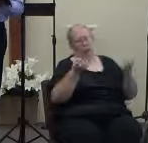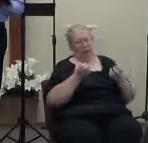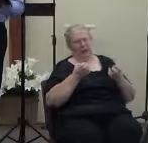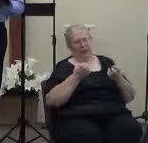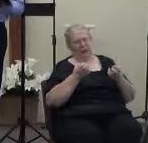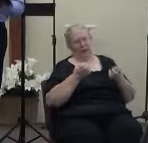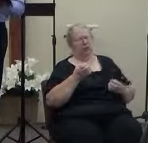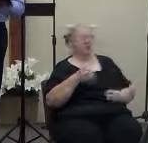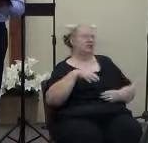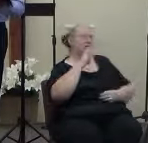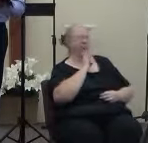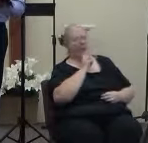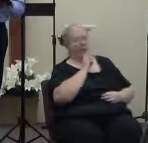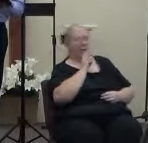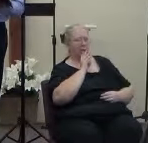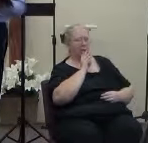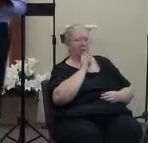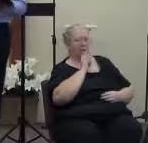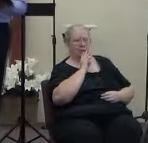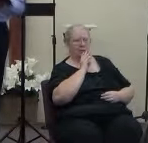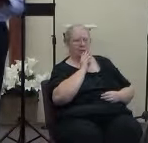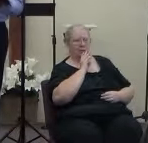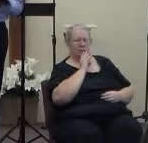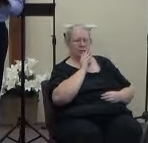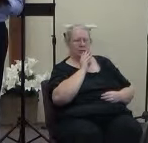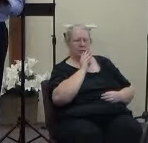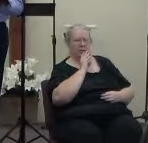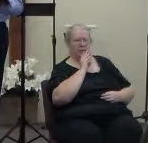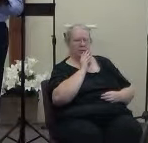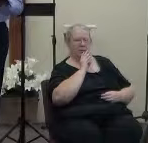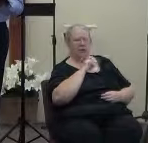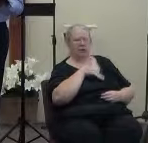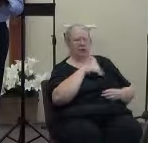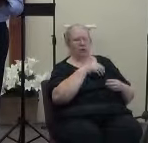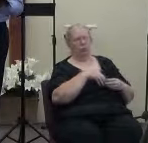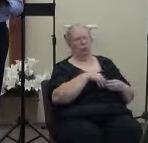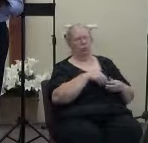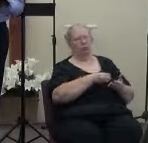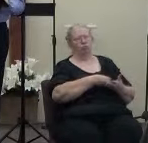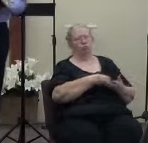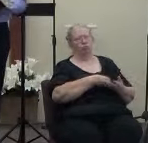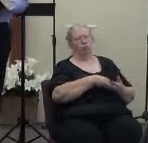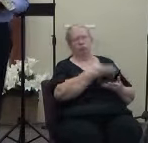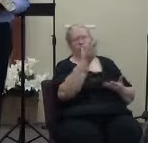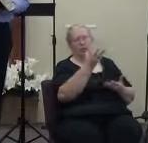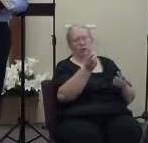speaking idle words, then you will find your joy in the